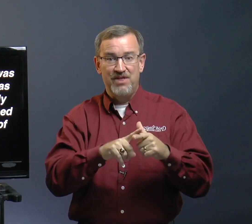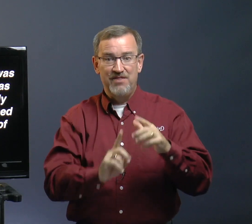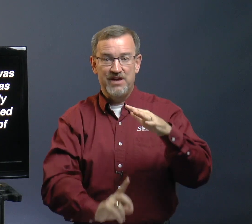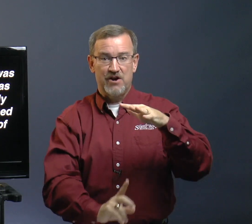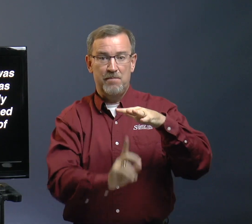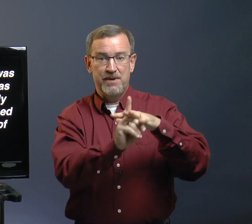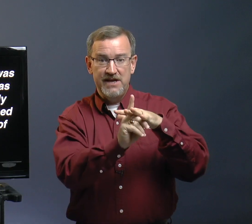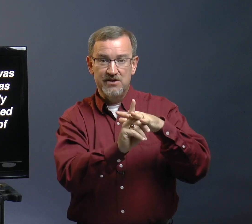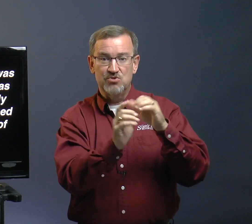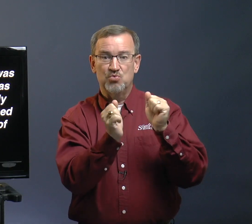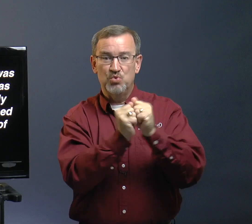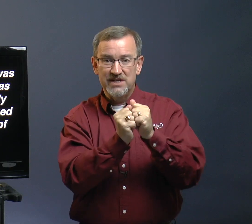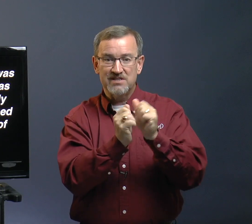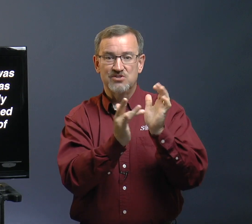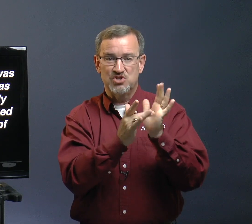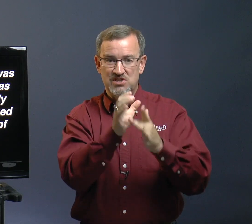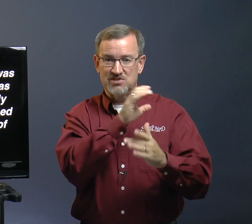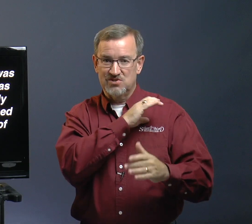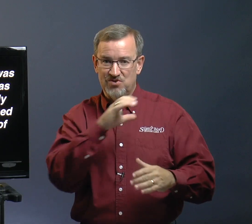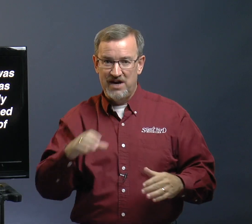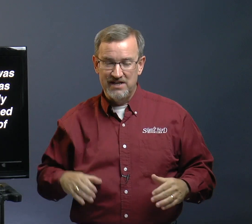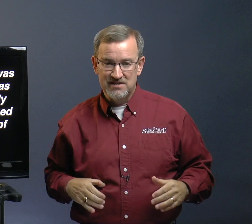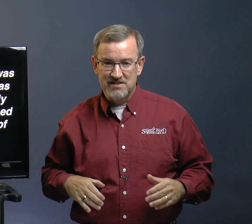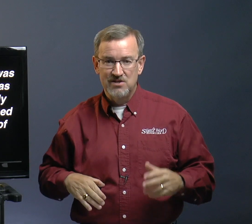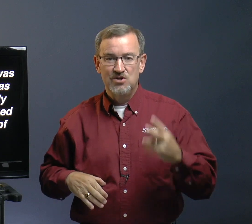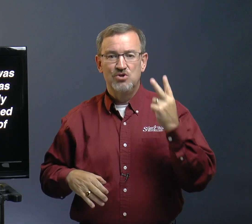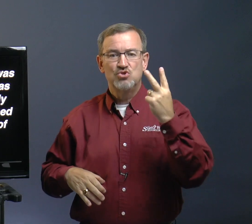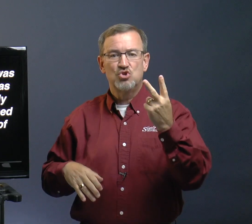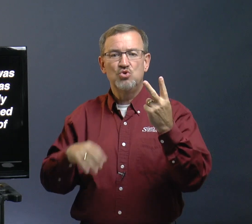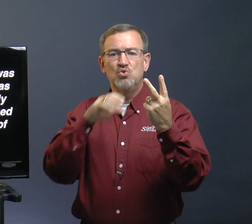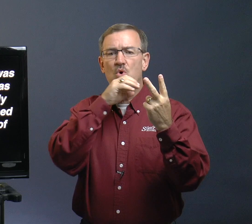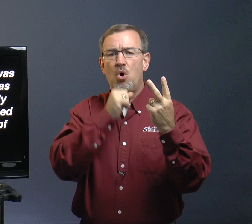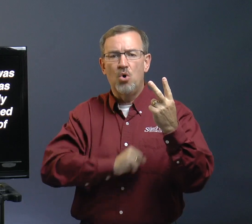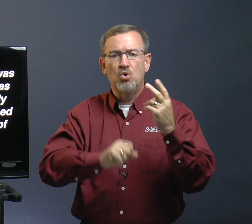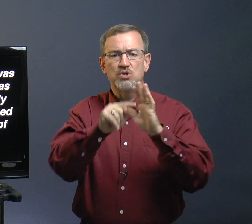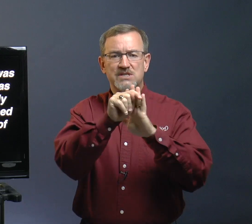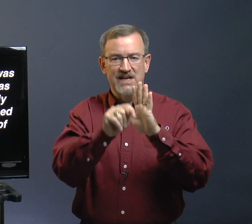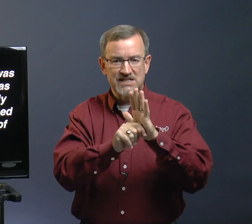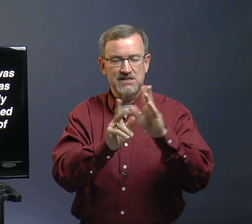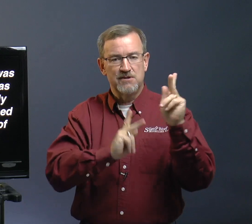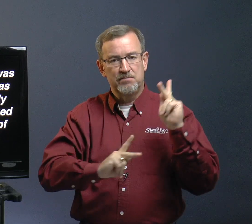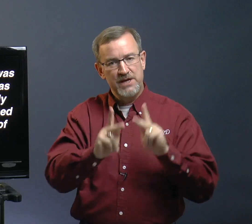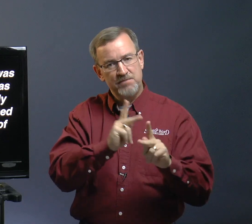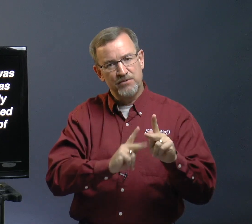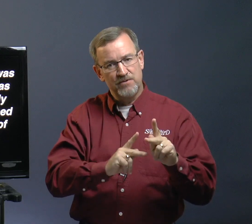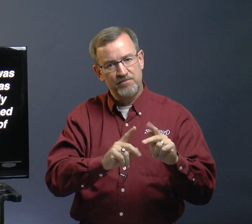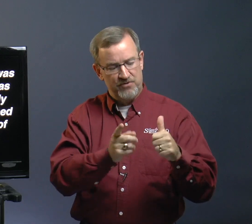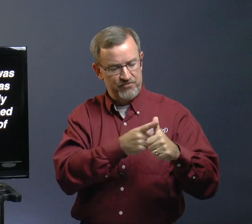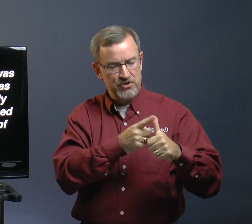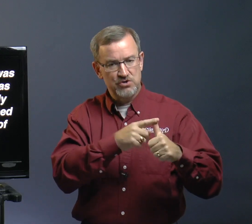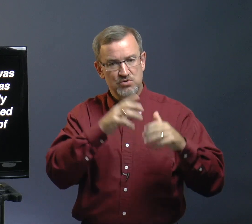then there appeared with Jesus Christ two Old Testament people. First